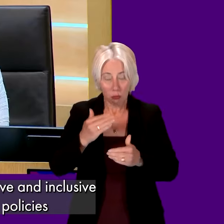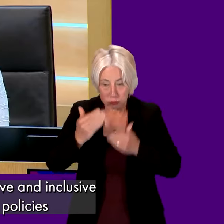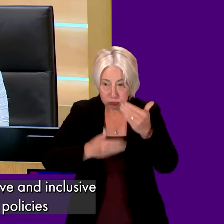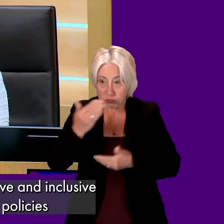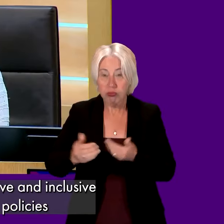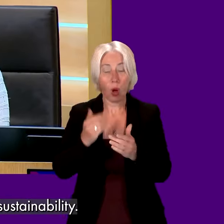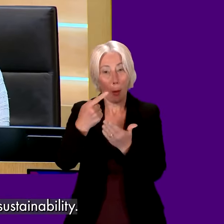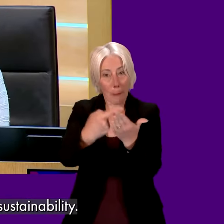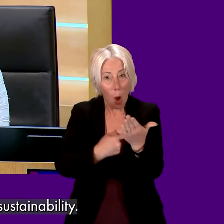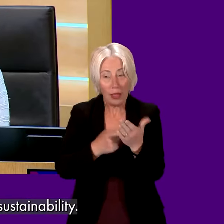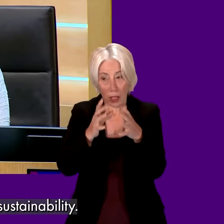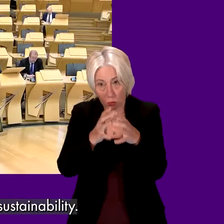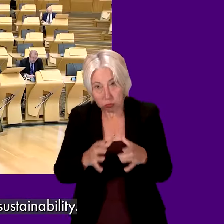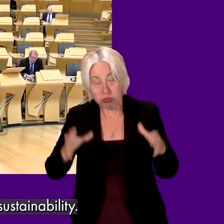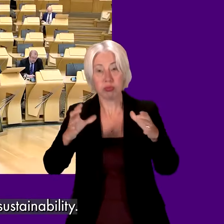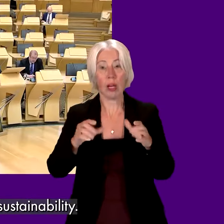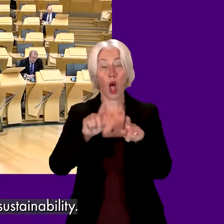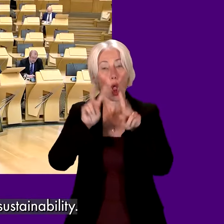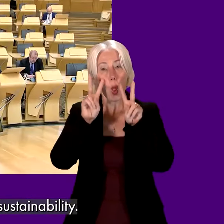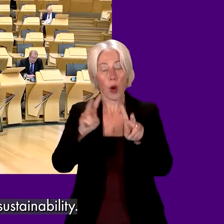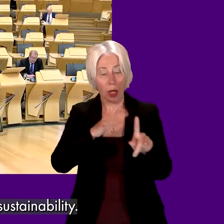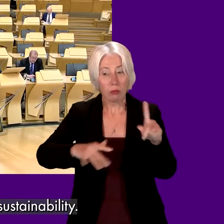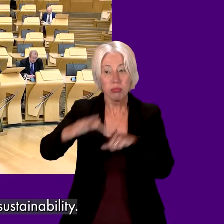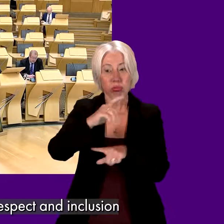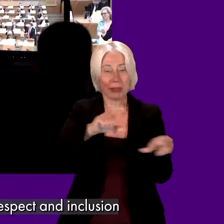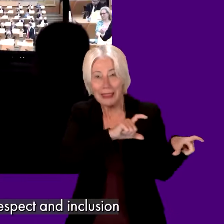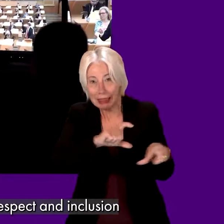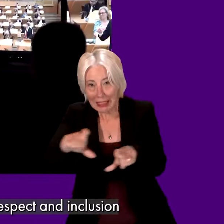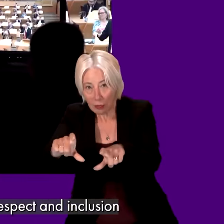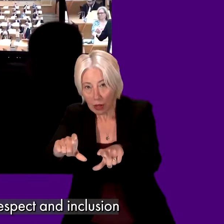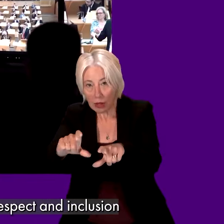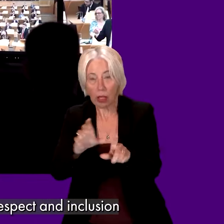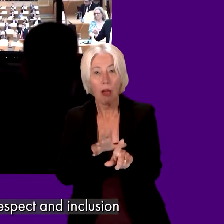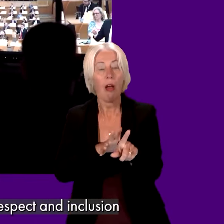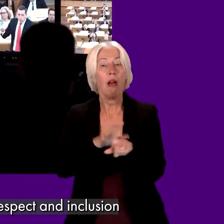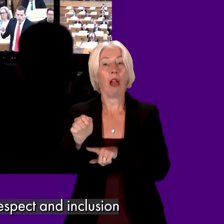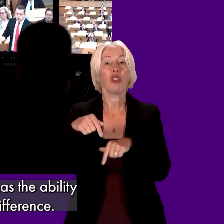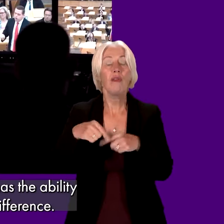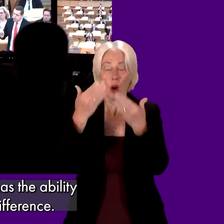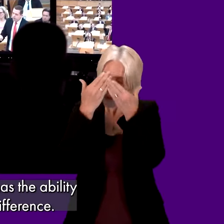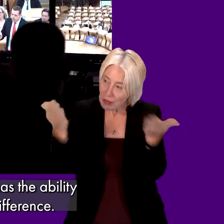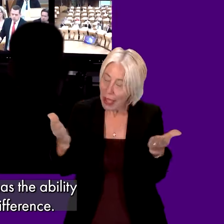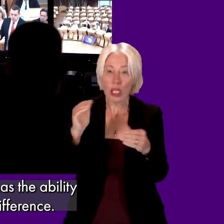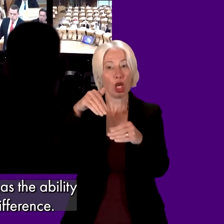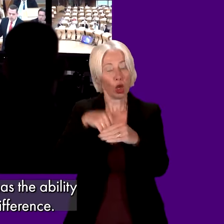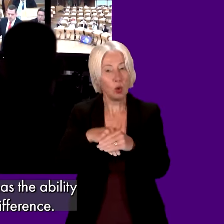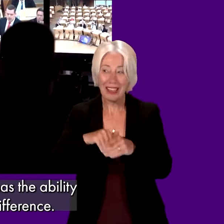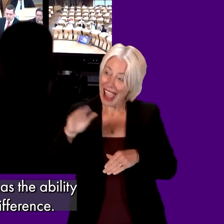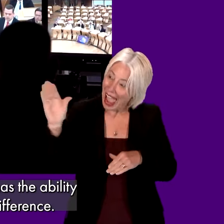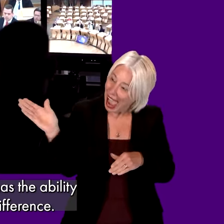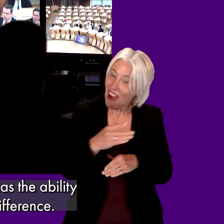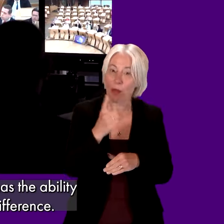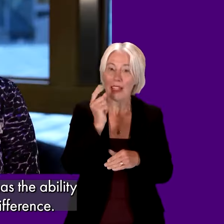workplace policies and a focus on sustainability. We have a culture of respect and inclusion, and everyone has the ability to